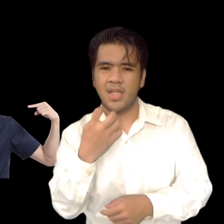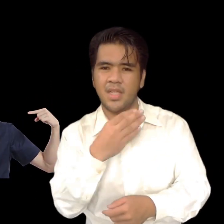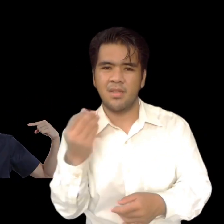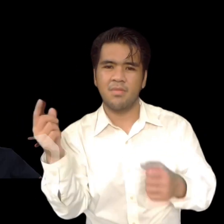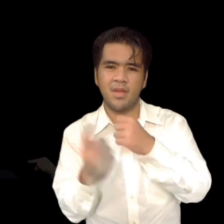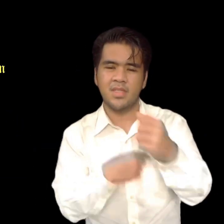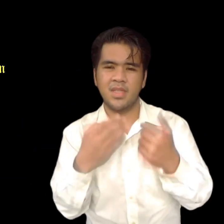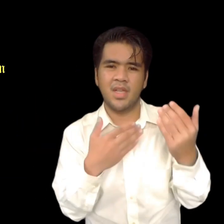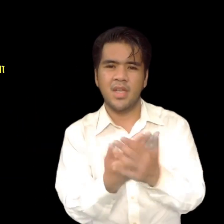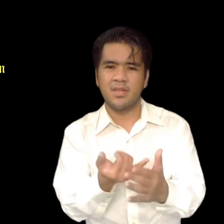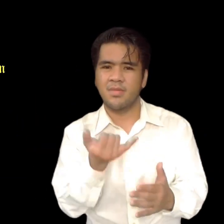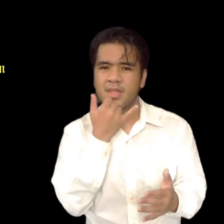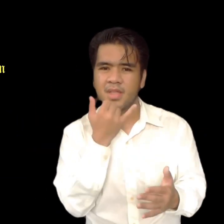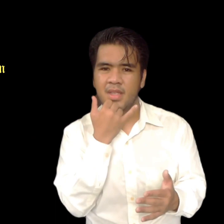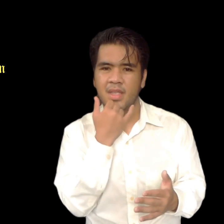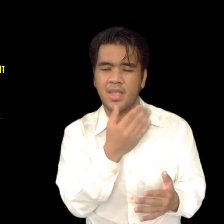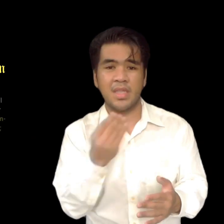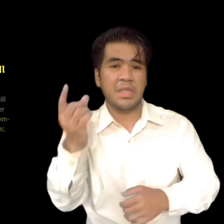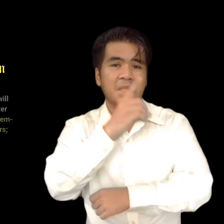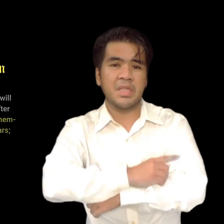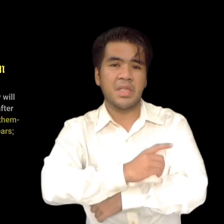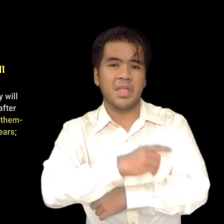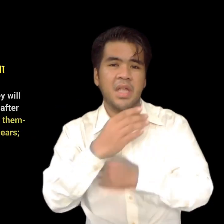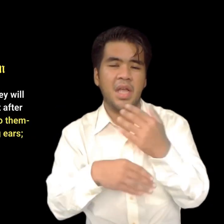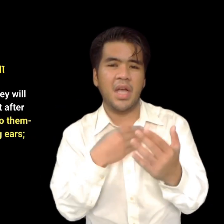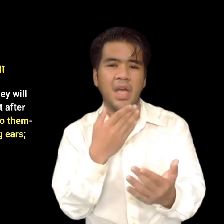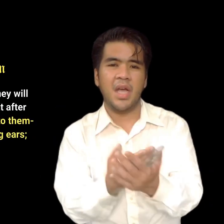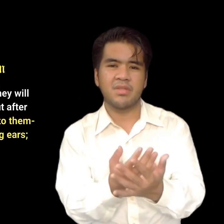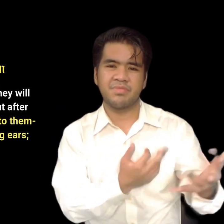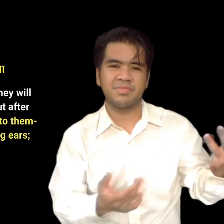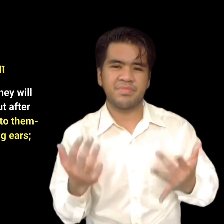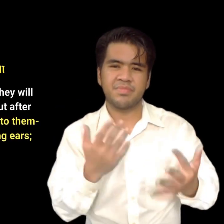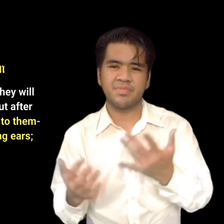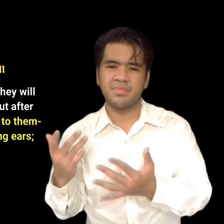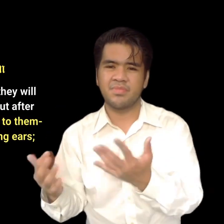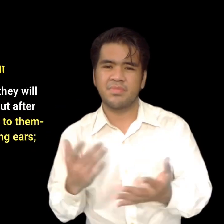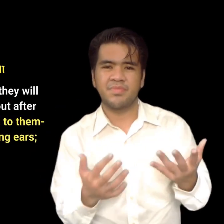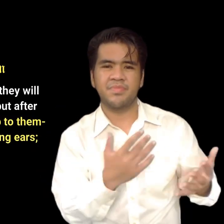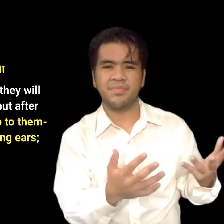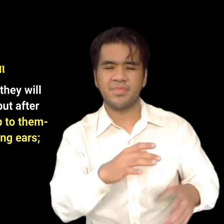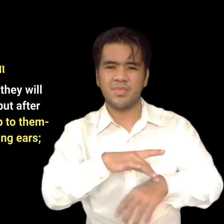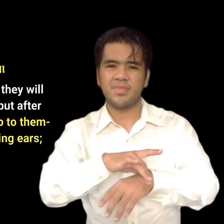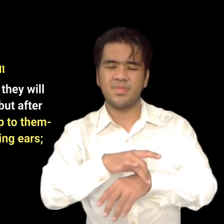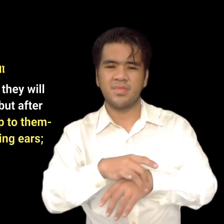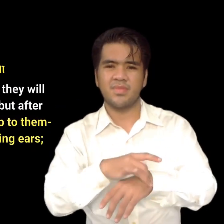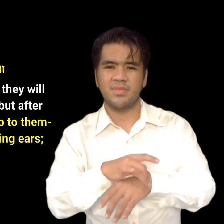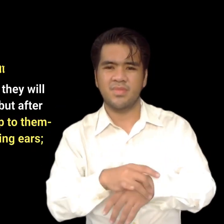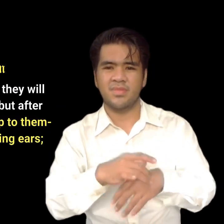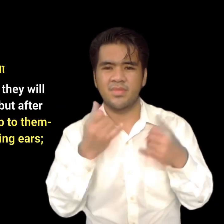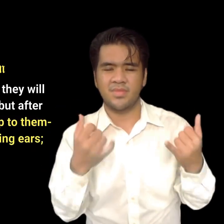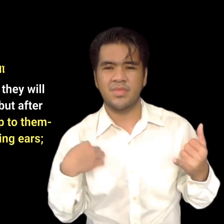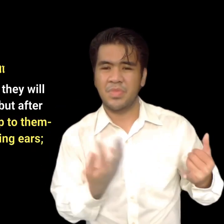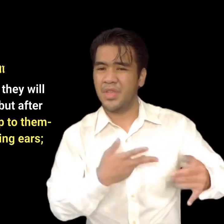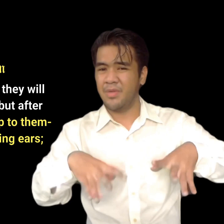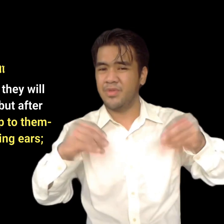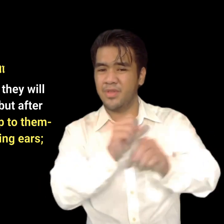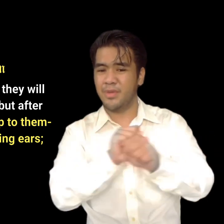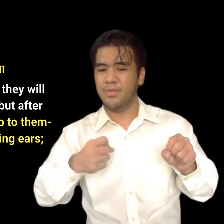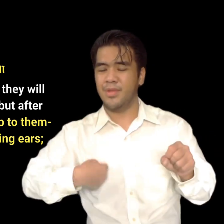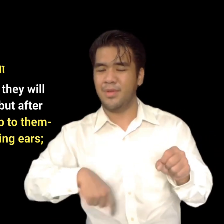rapture? Most people have itching ears, so when they hear from false preachers that they will escape tribulation and persecution from the